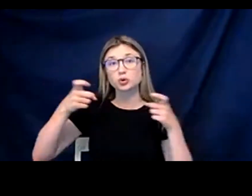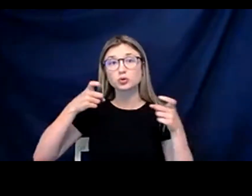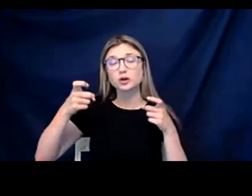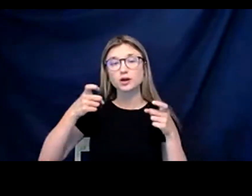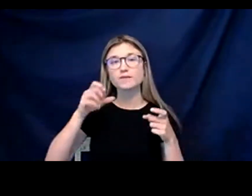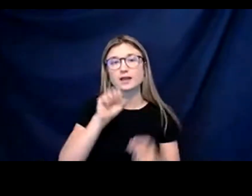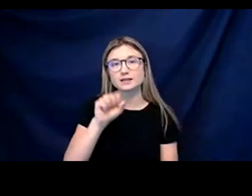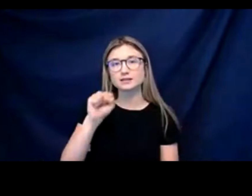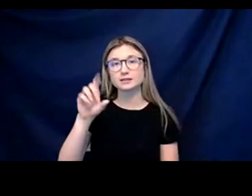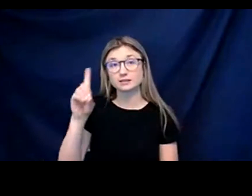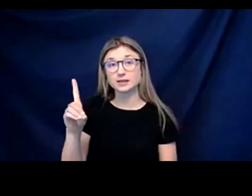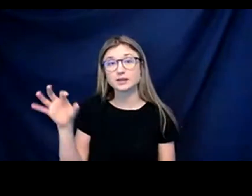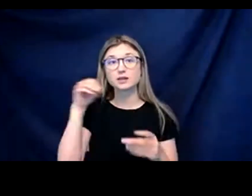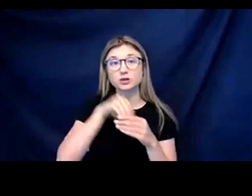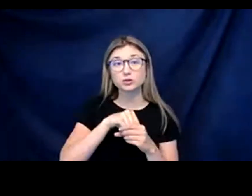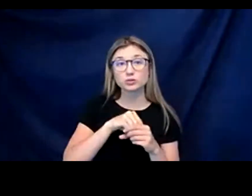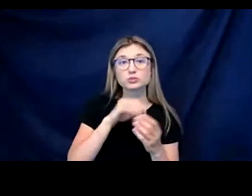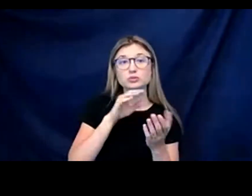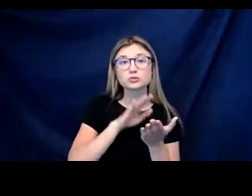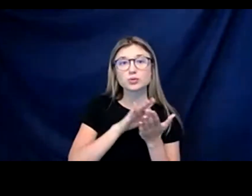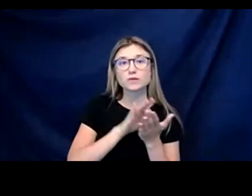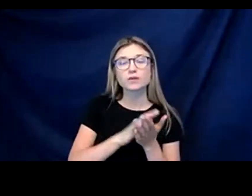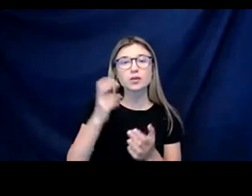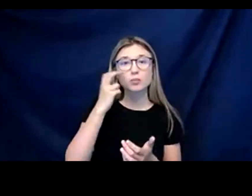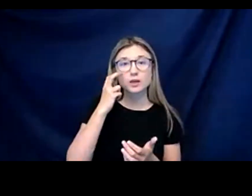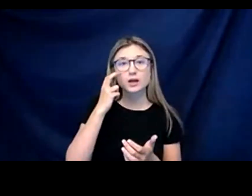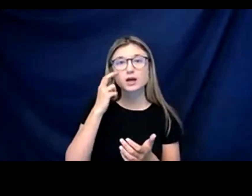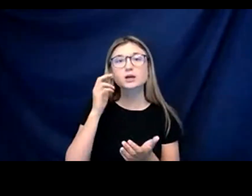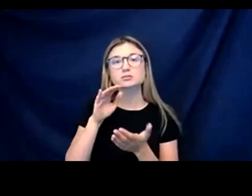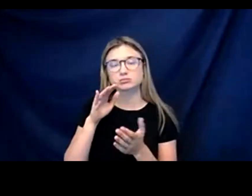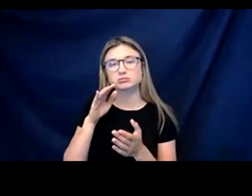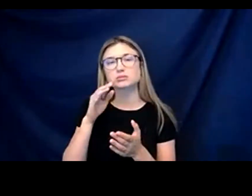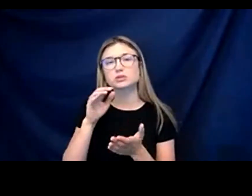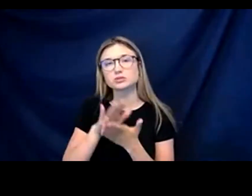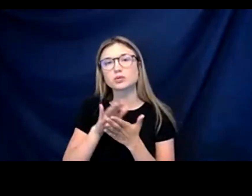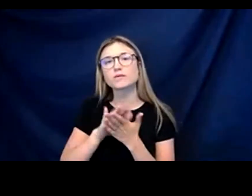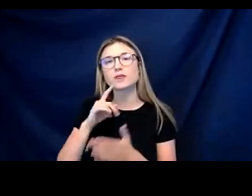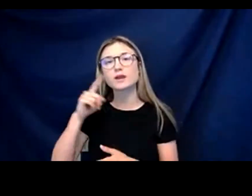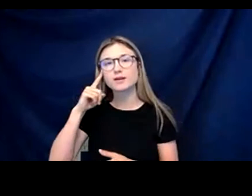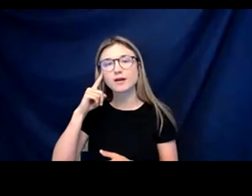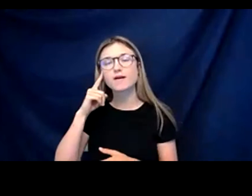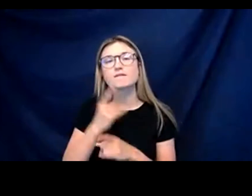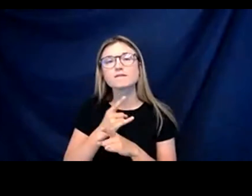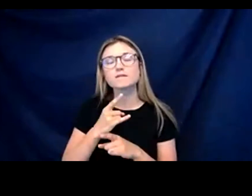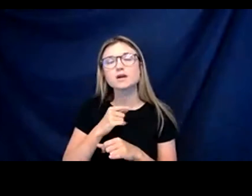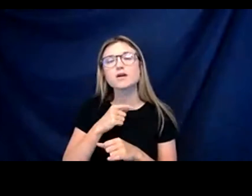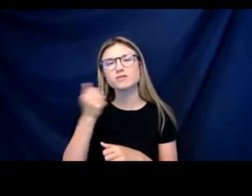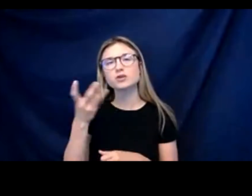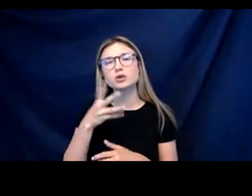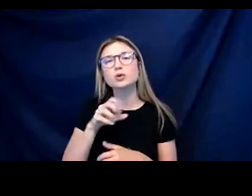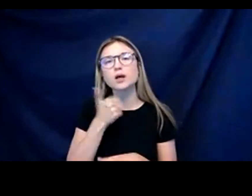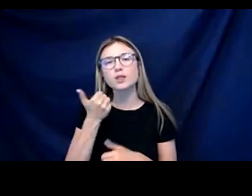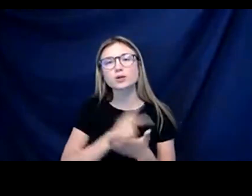includes our School for the Blind and School for the Deaf and some other school programs. And so the special school district